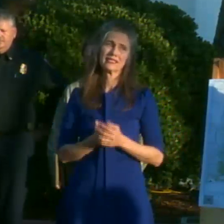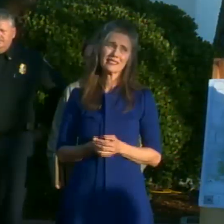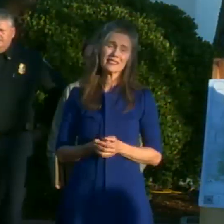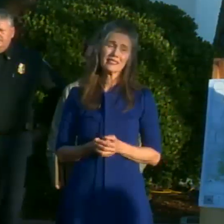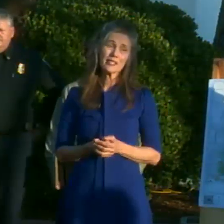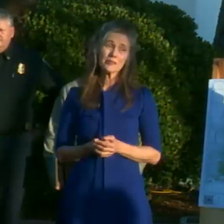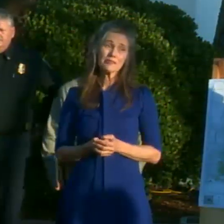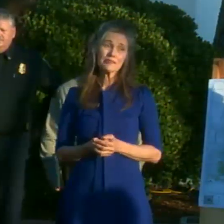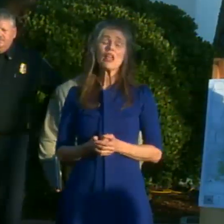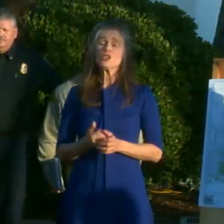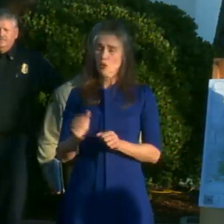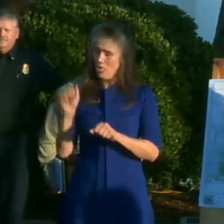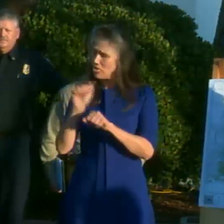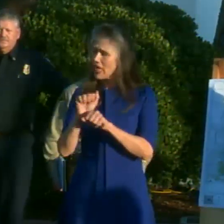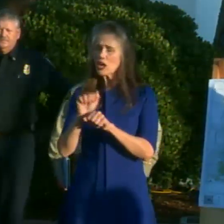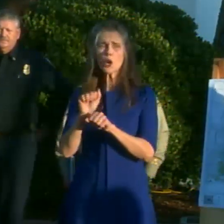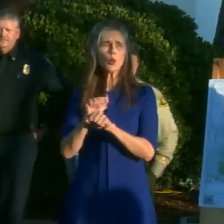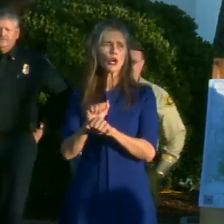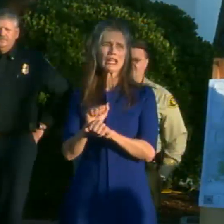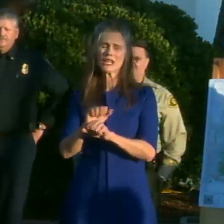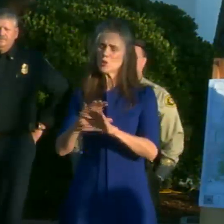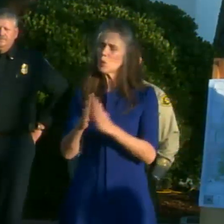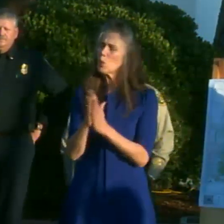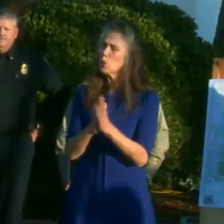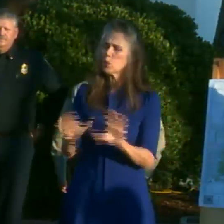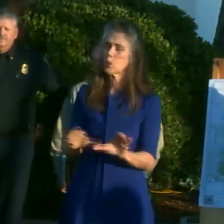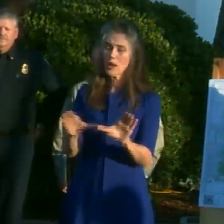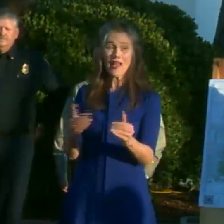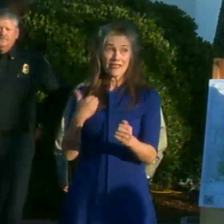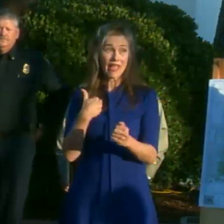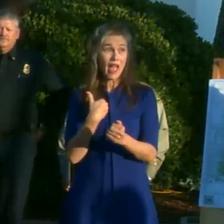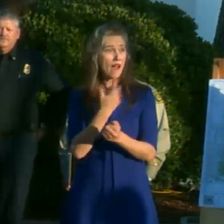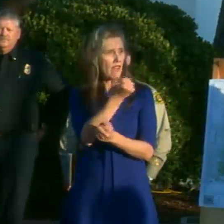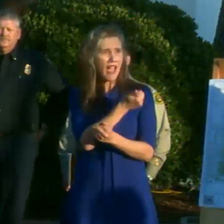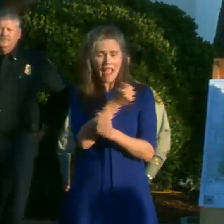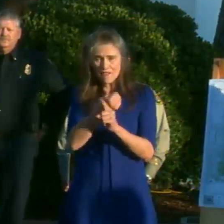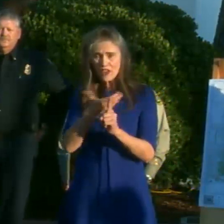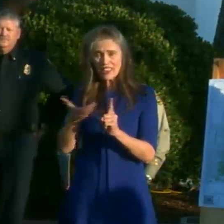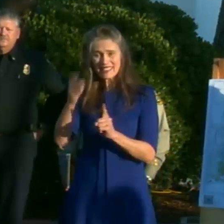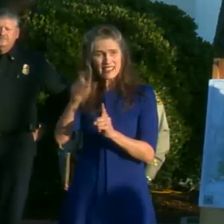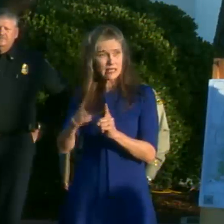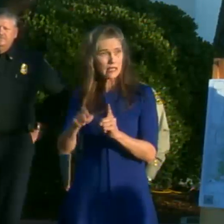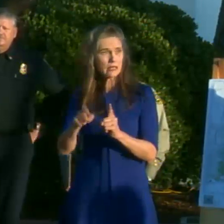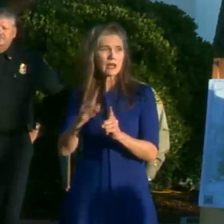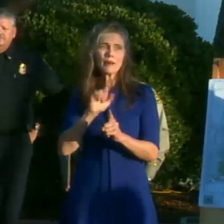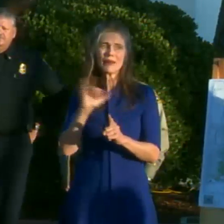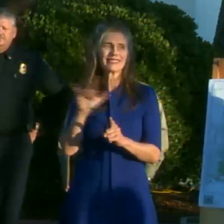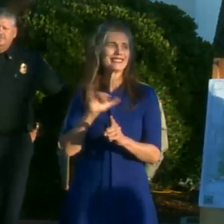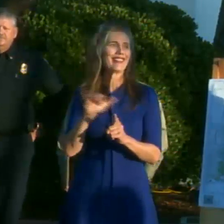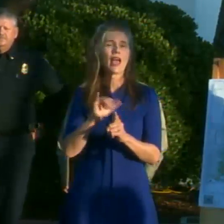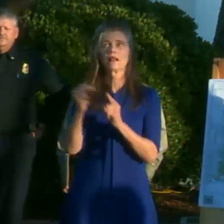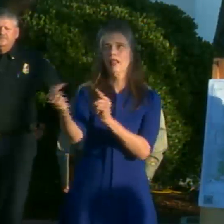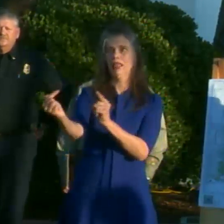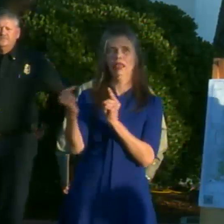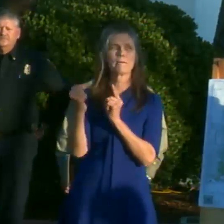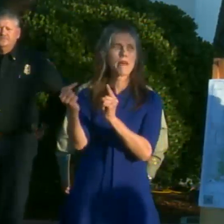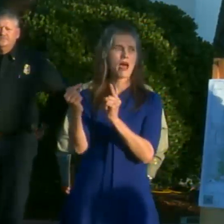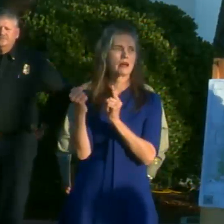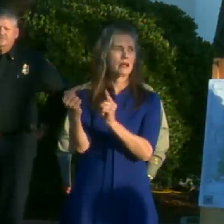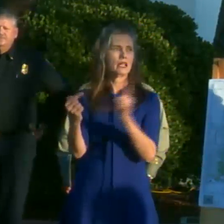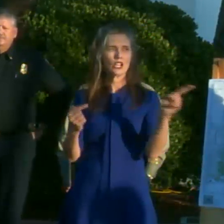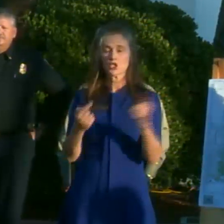So they're working diligently. They have all the resources that they need. It's just an ongoing battle. So